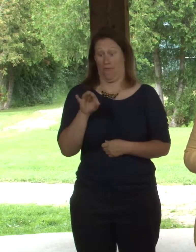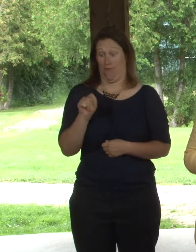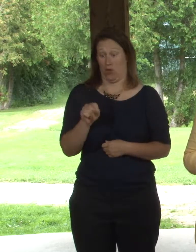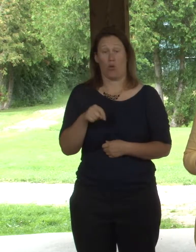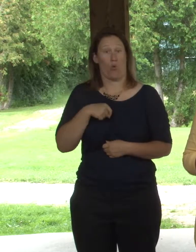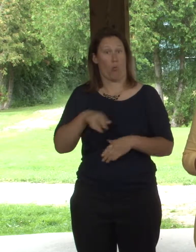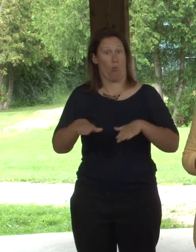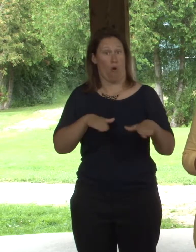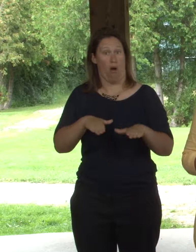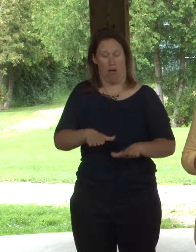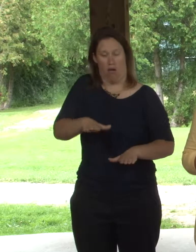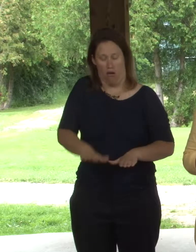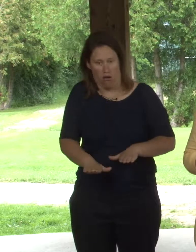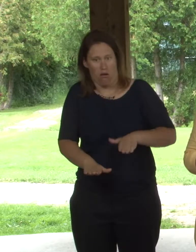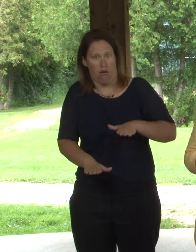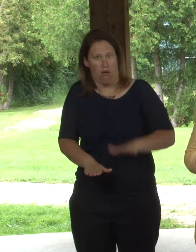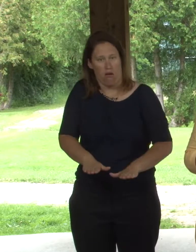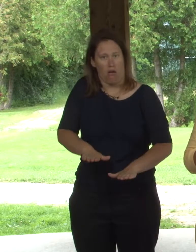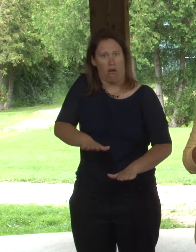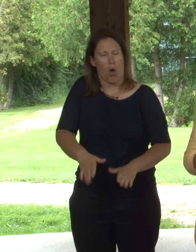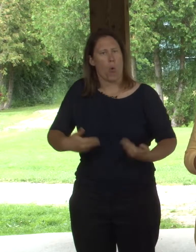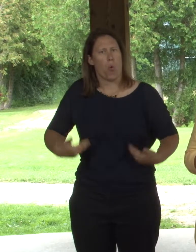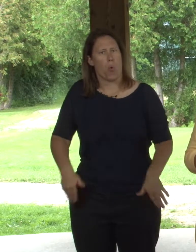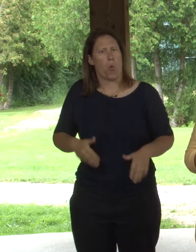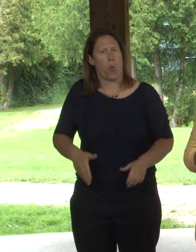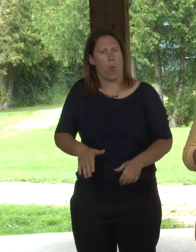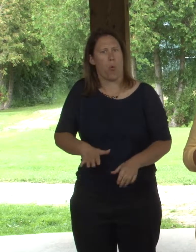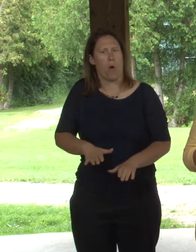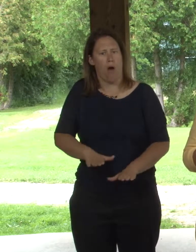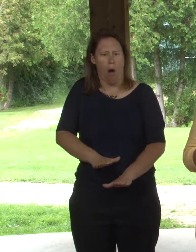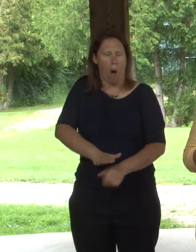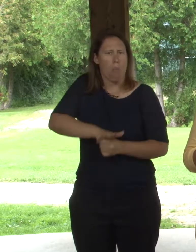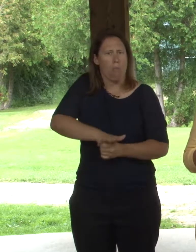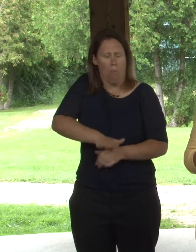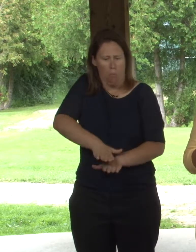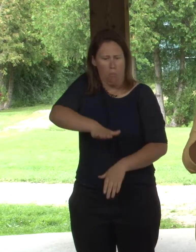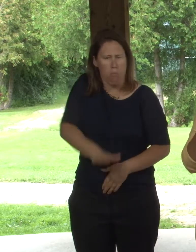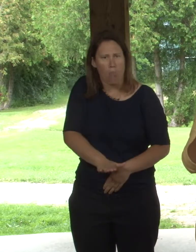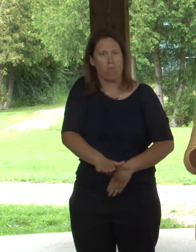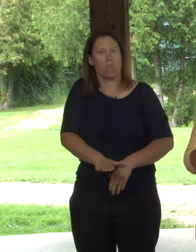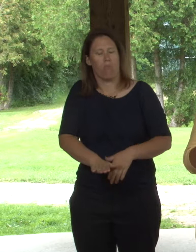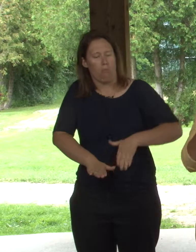about 1 million pounds of force per day. There are